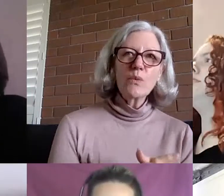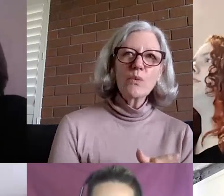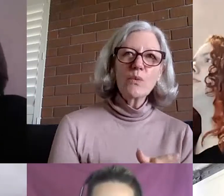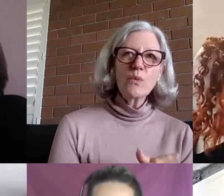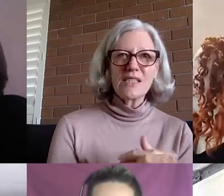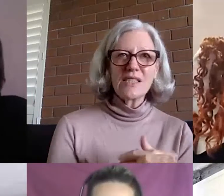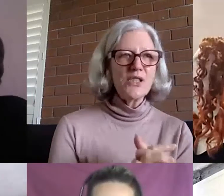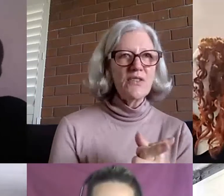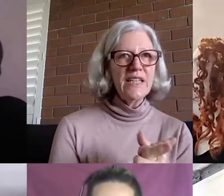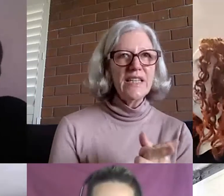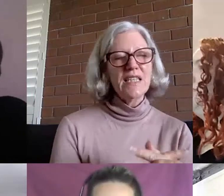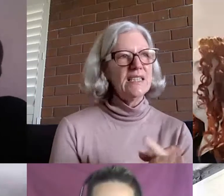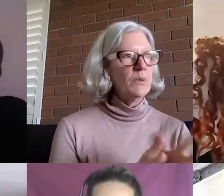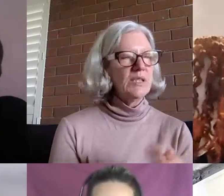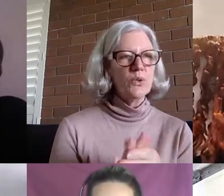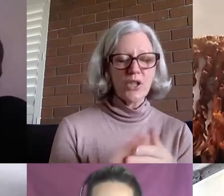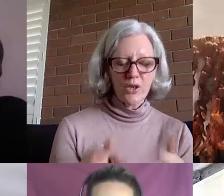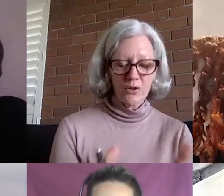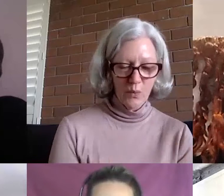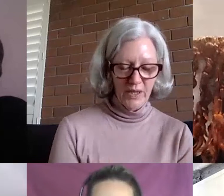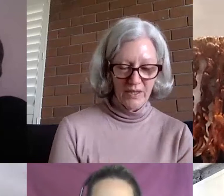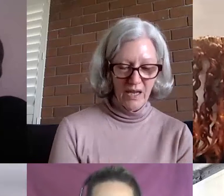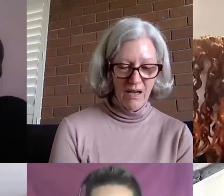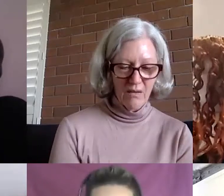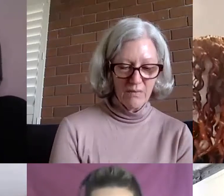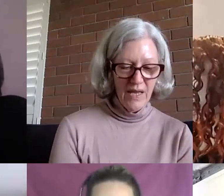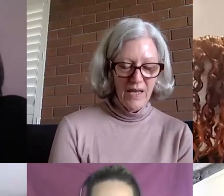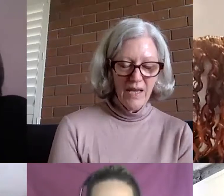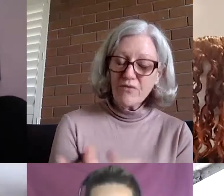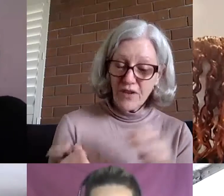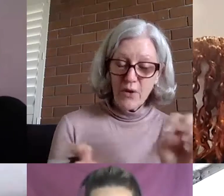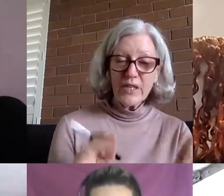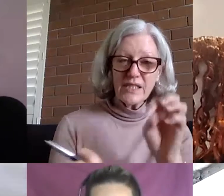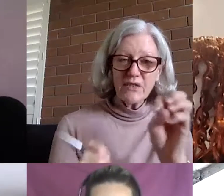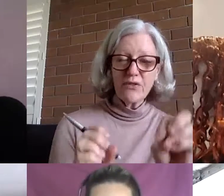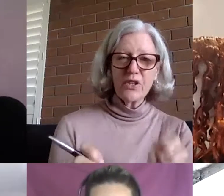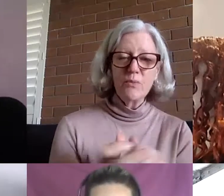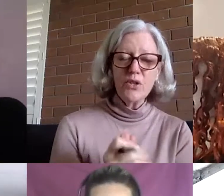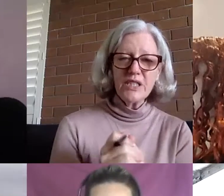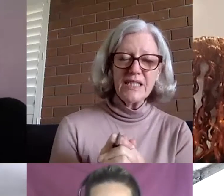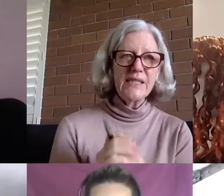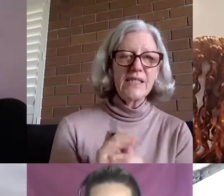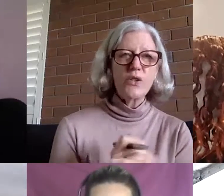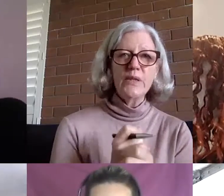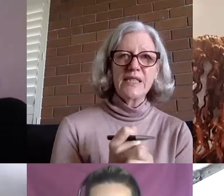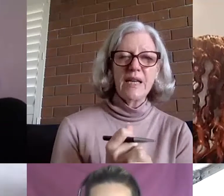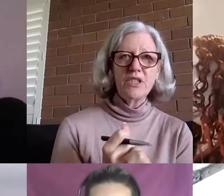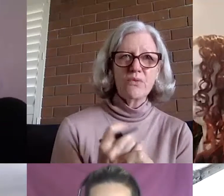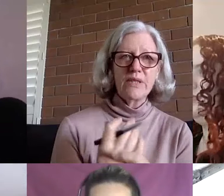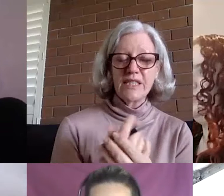it's been around since First Fleet. It was brought over with various different communities who established